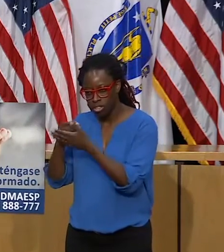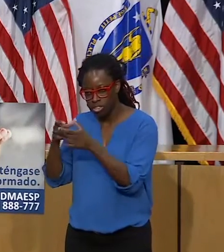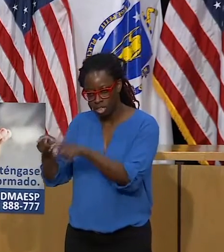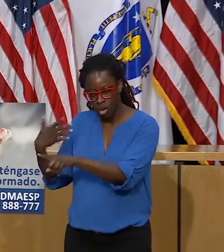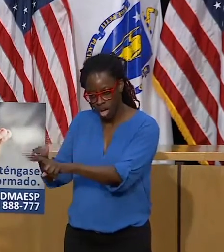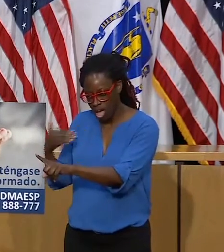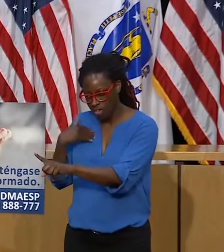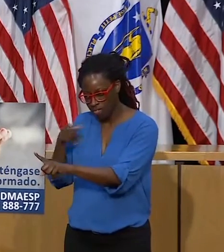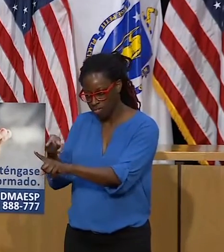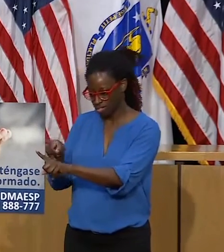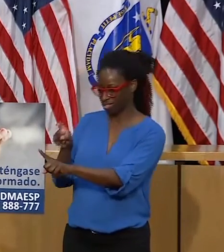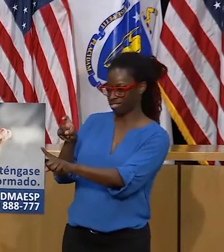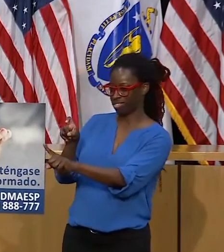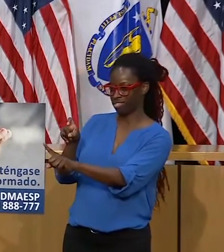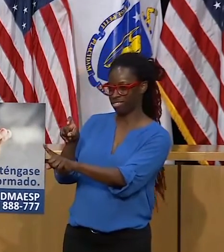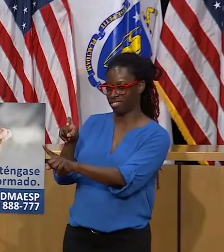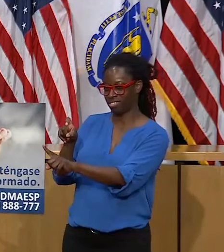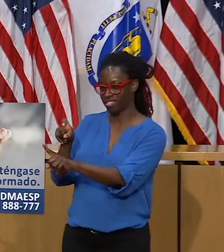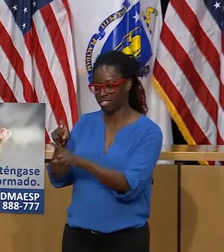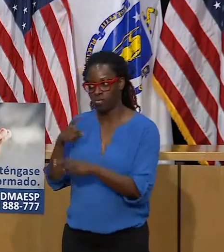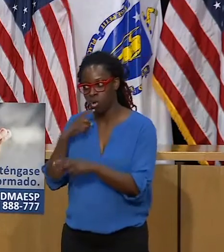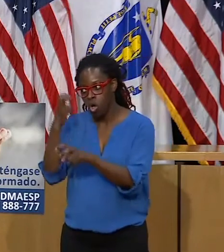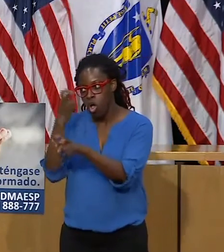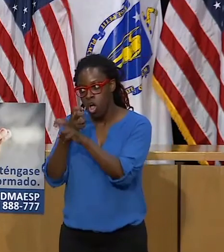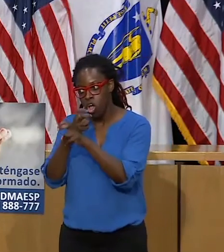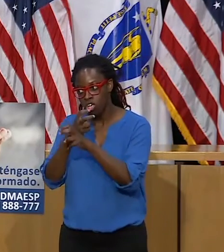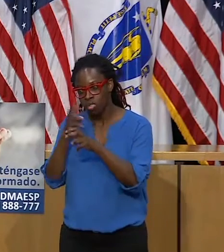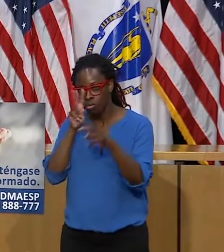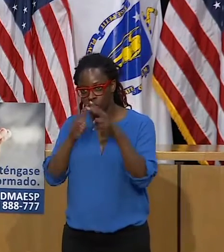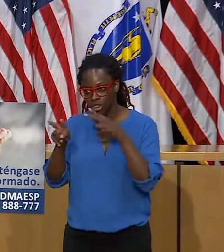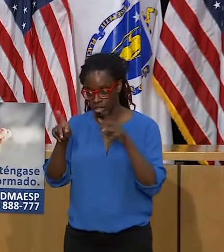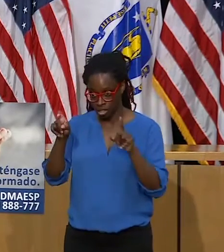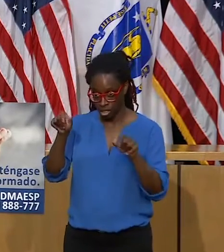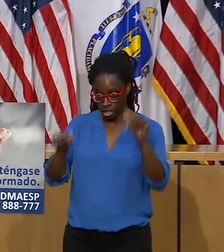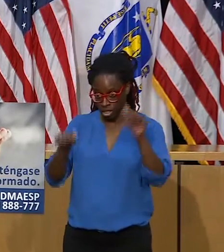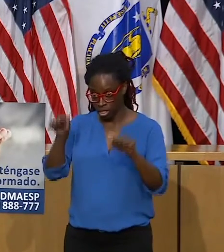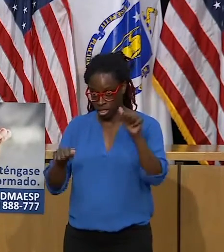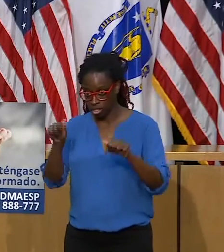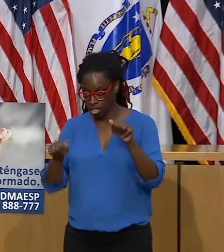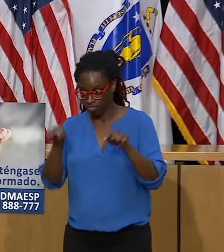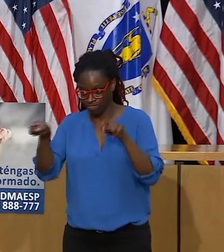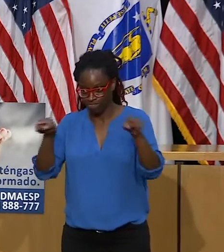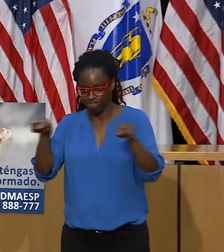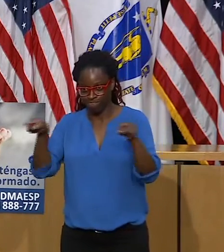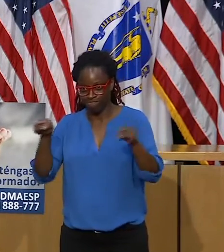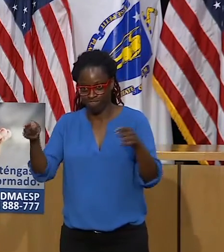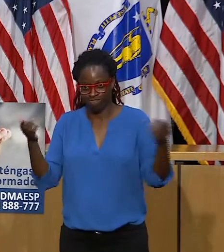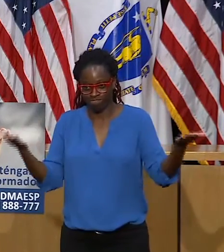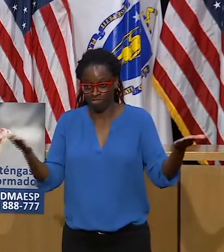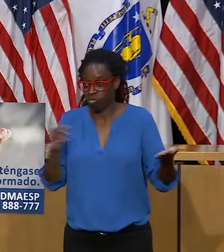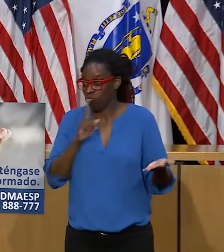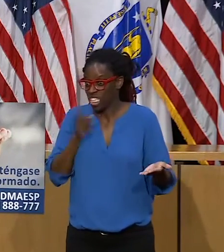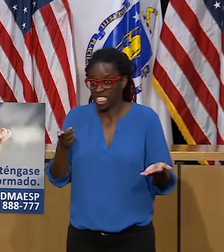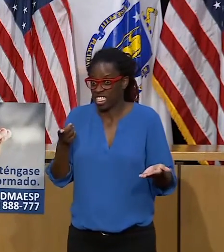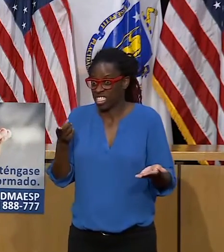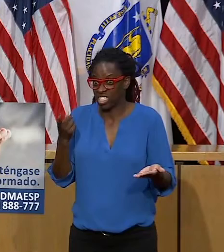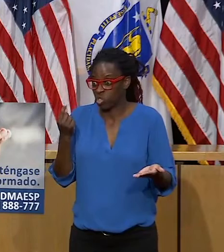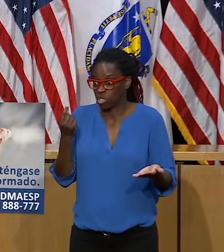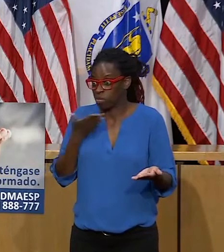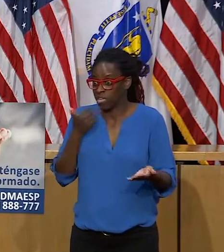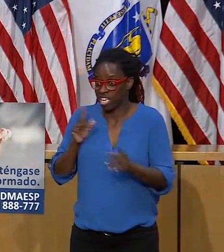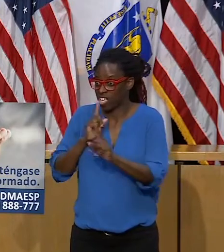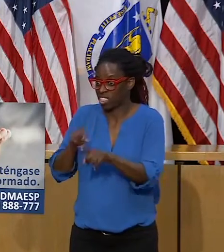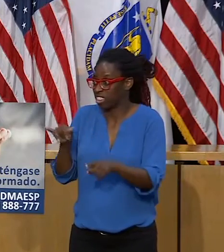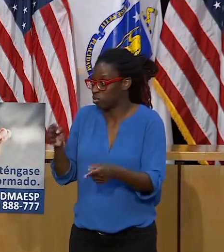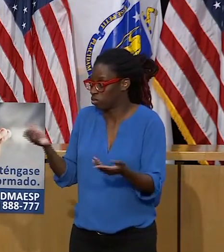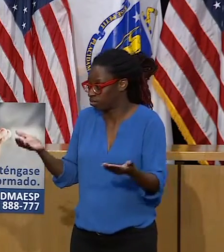enormously difficult issue, and the best I can say about this at this point in time is we stood up the program